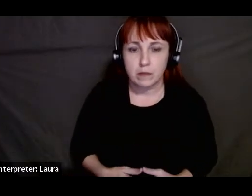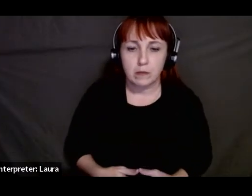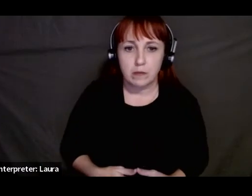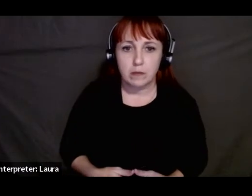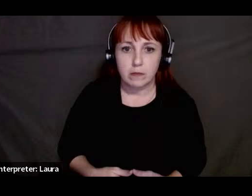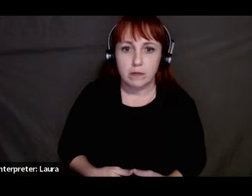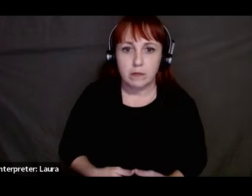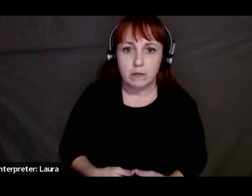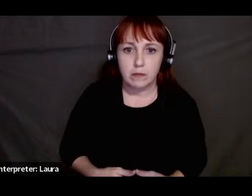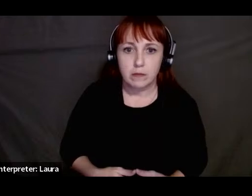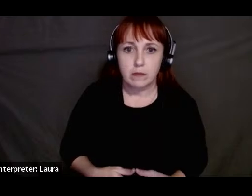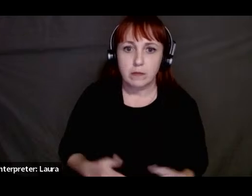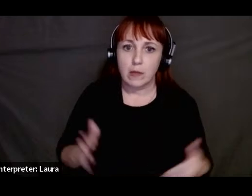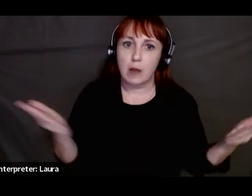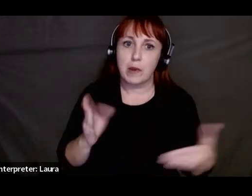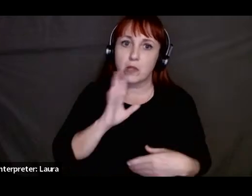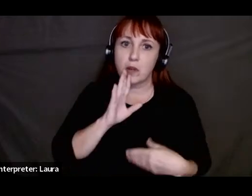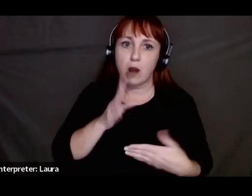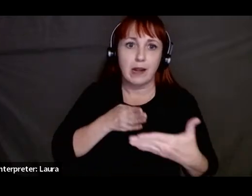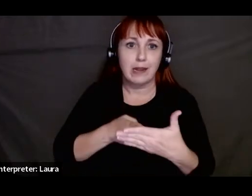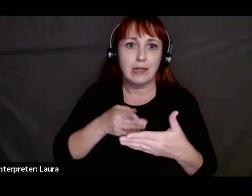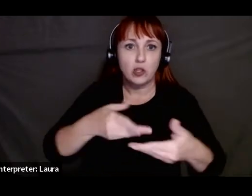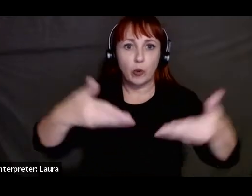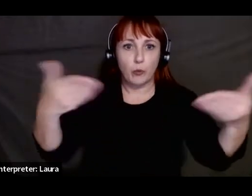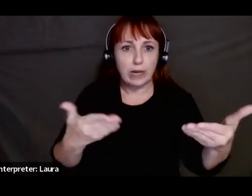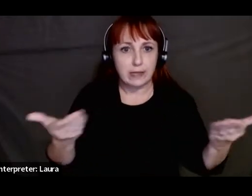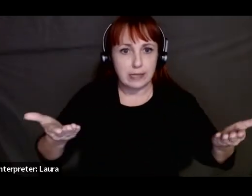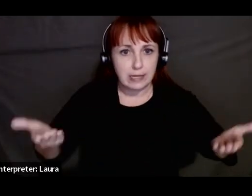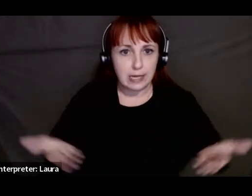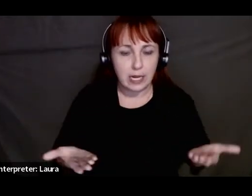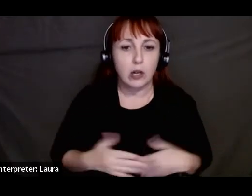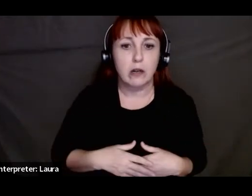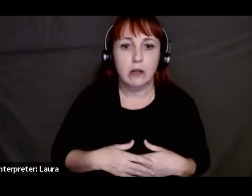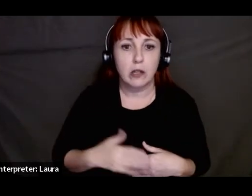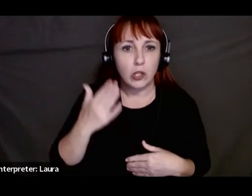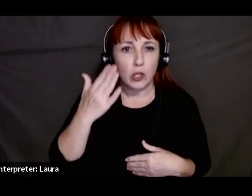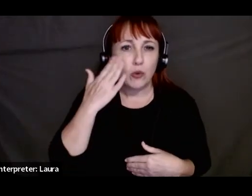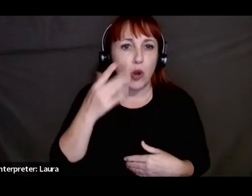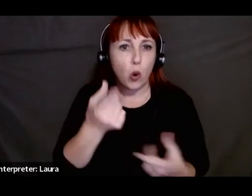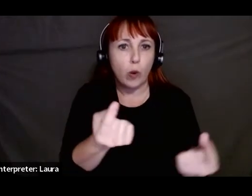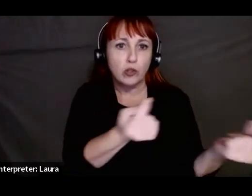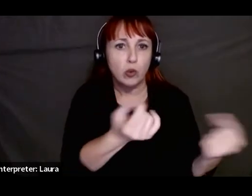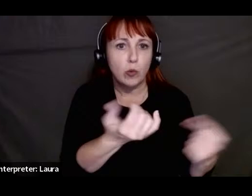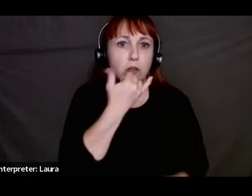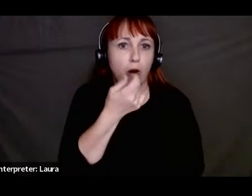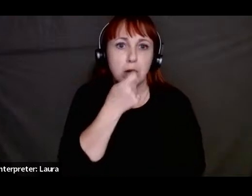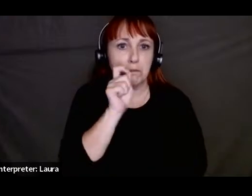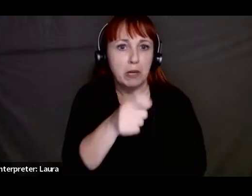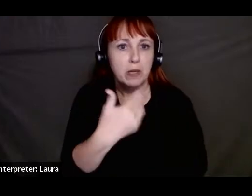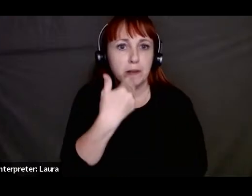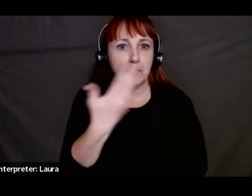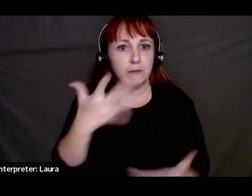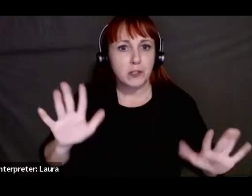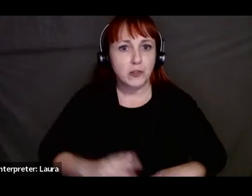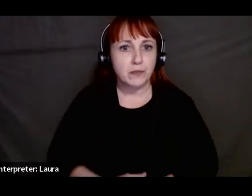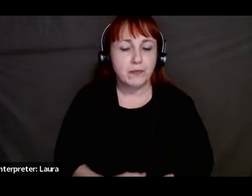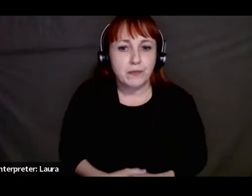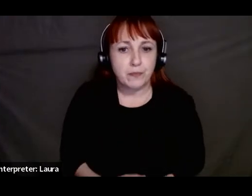I'm going to speak against your presence here. I think that you know what you're doing is wrong. Thank you.